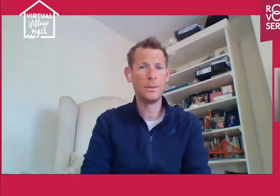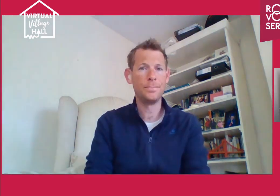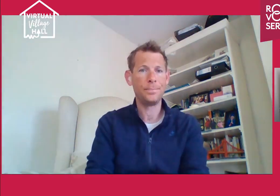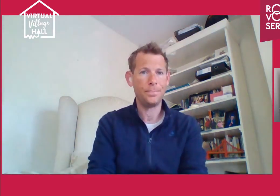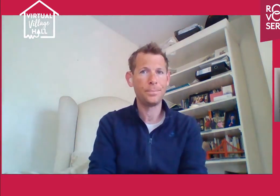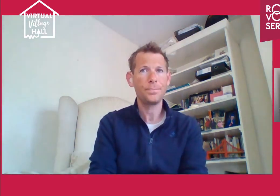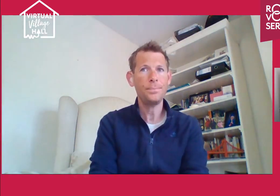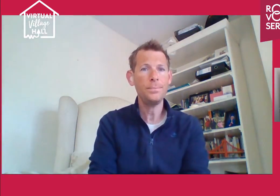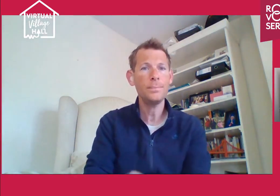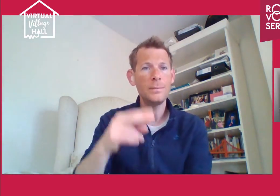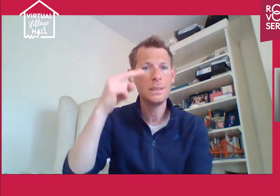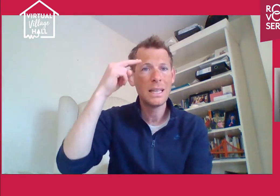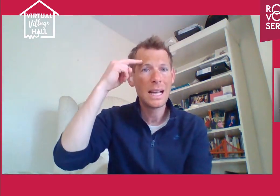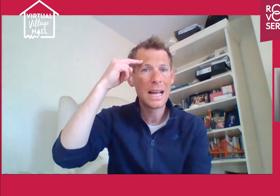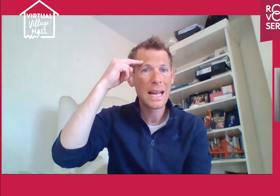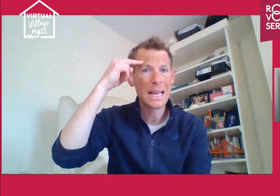So I'll give you an example.